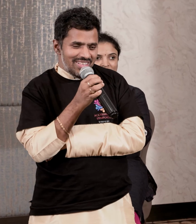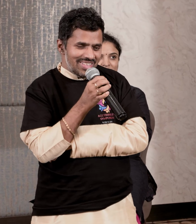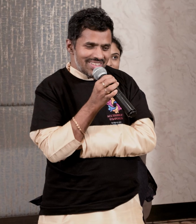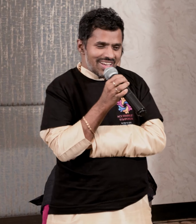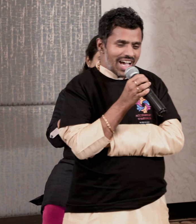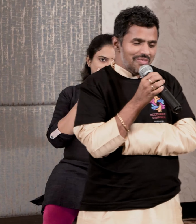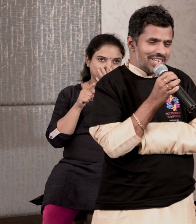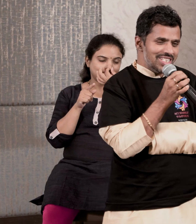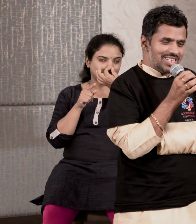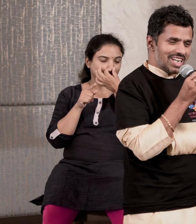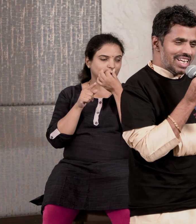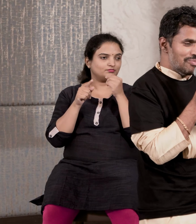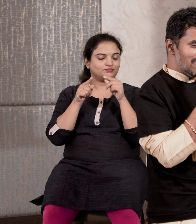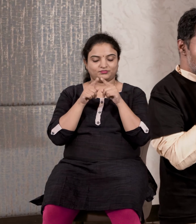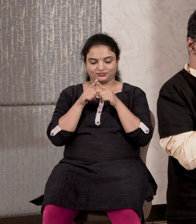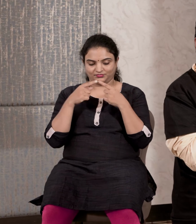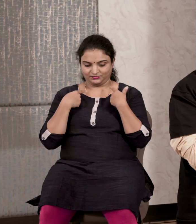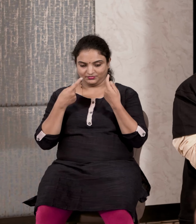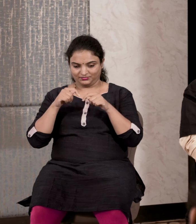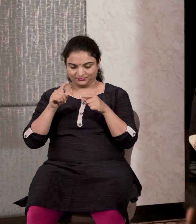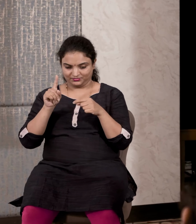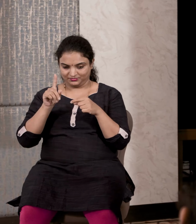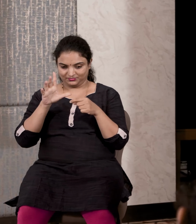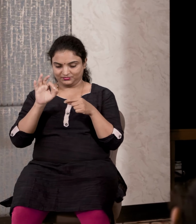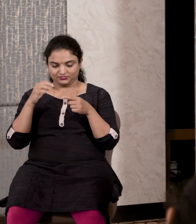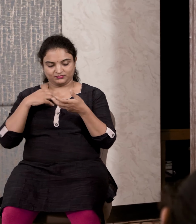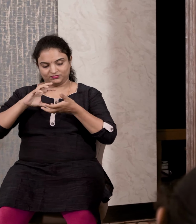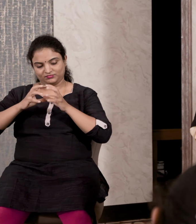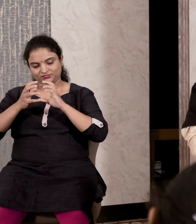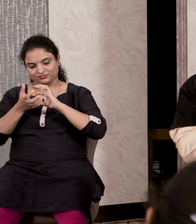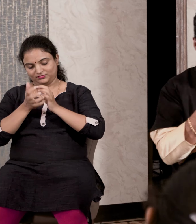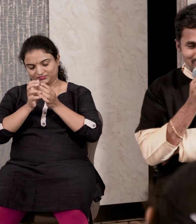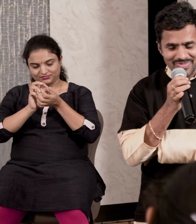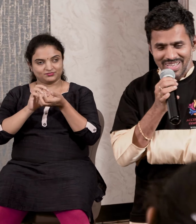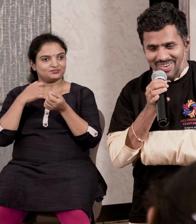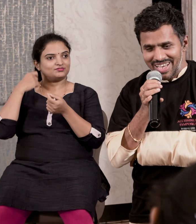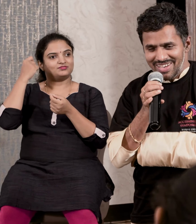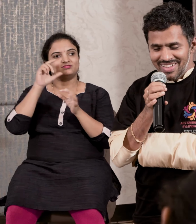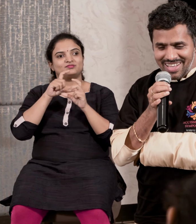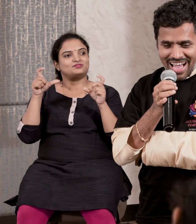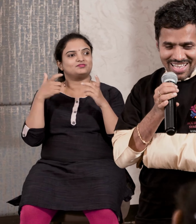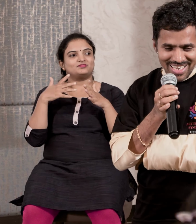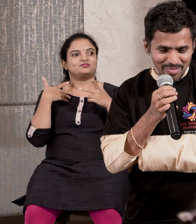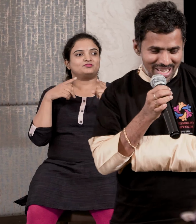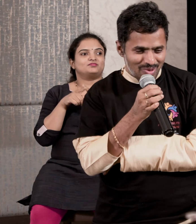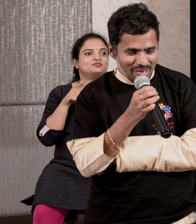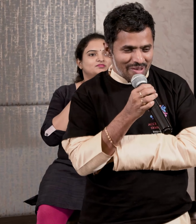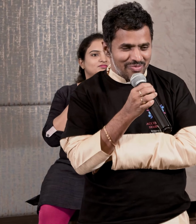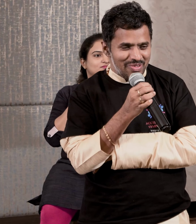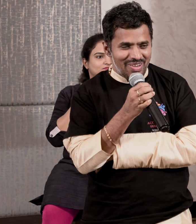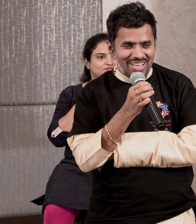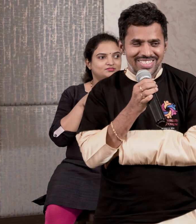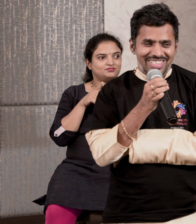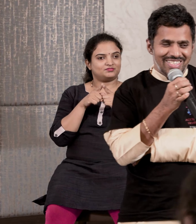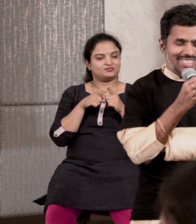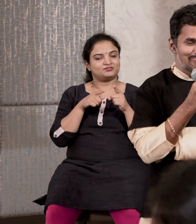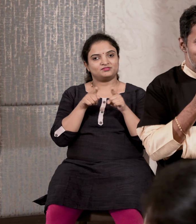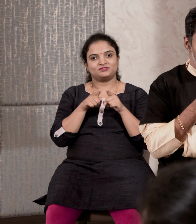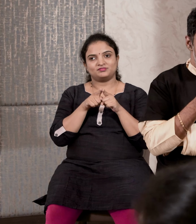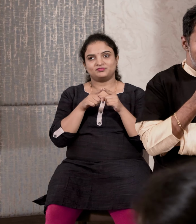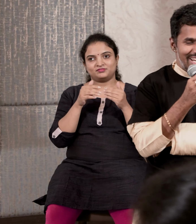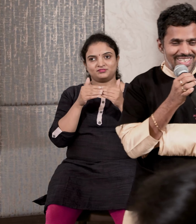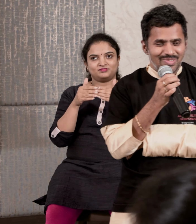I have at least tried about 150 times and I gave up. Okay. Yeah, same here. So many of us in